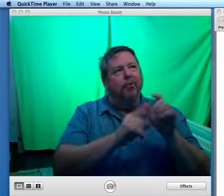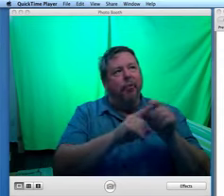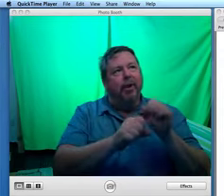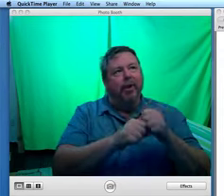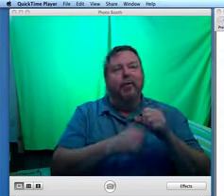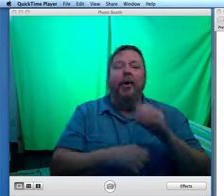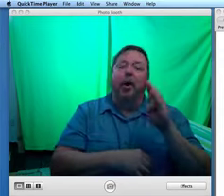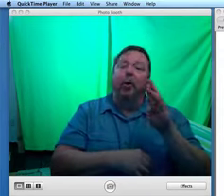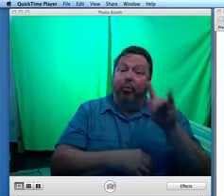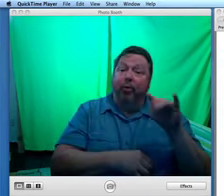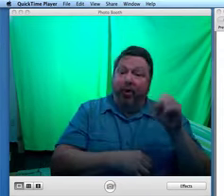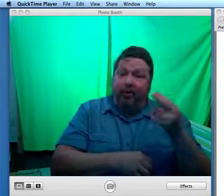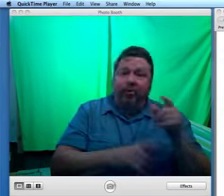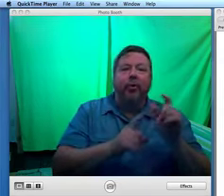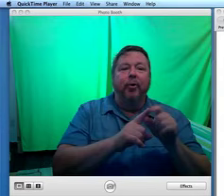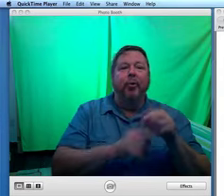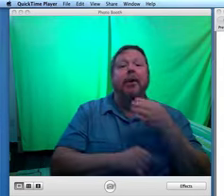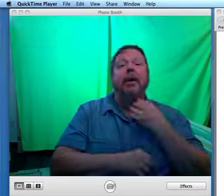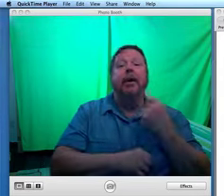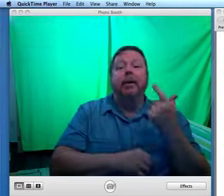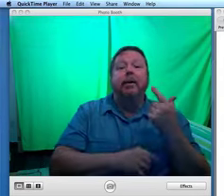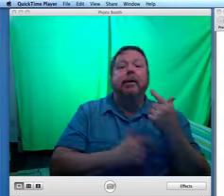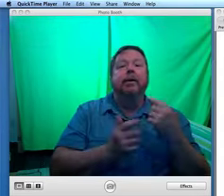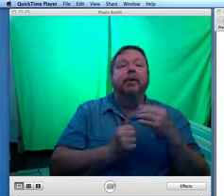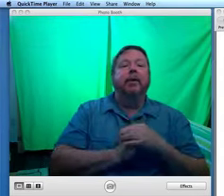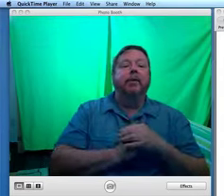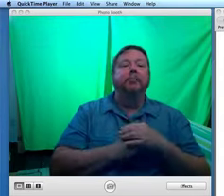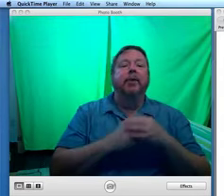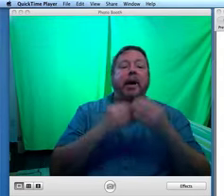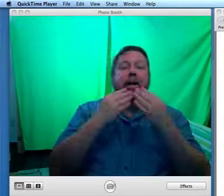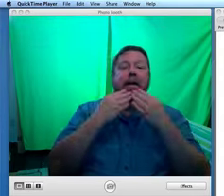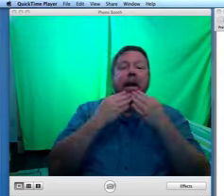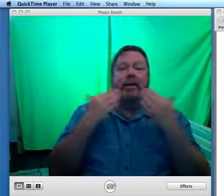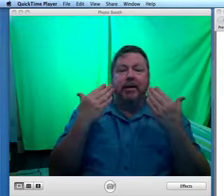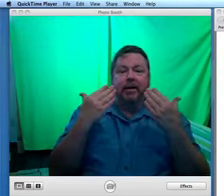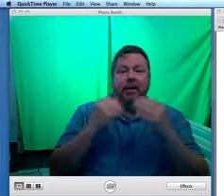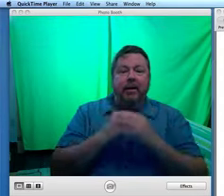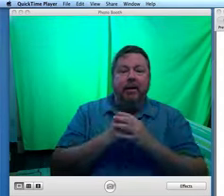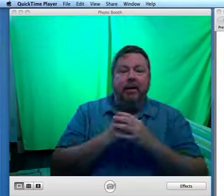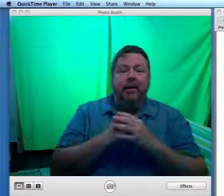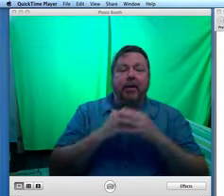English word, yes. British word nil. Net,